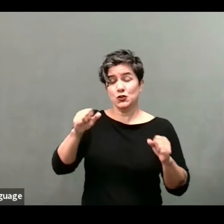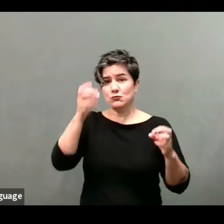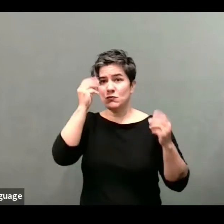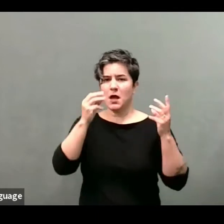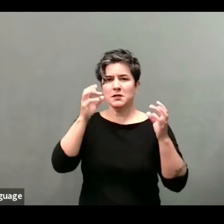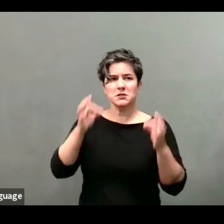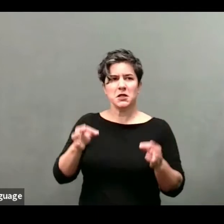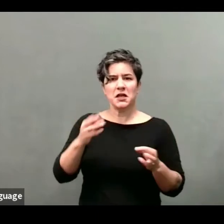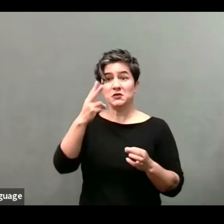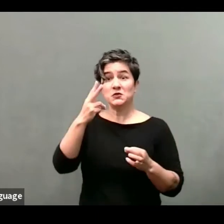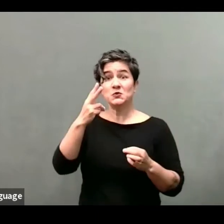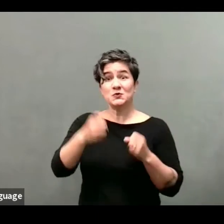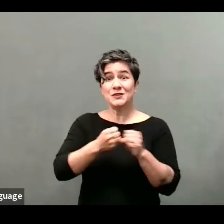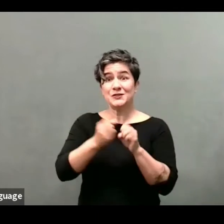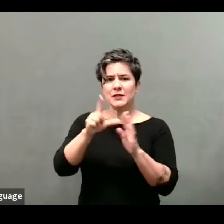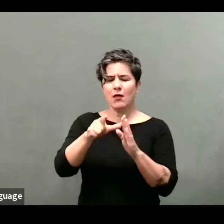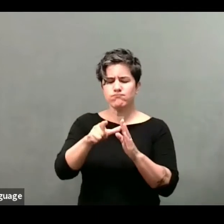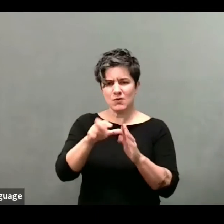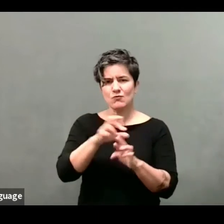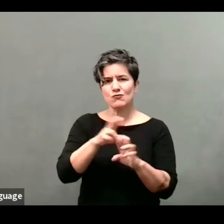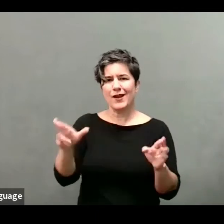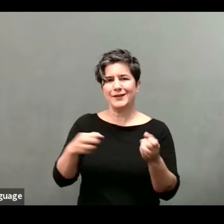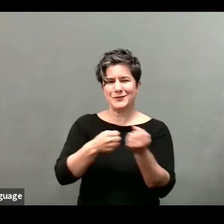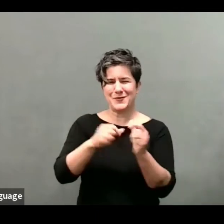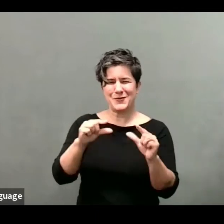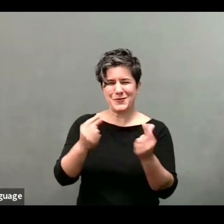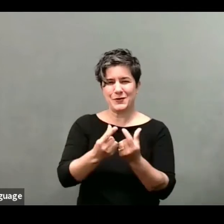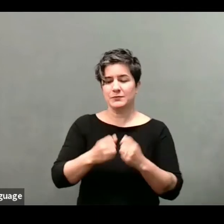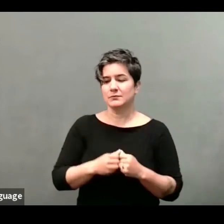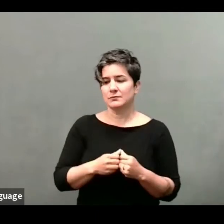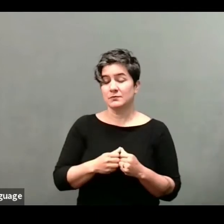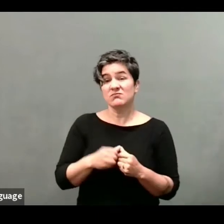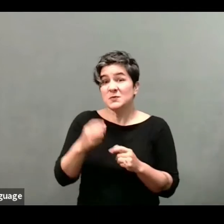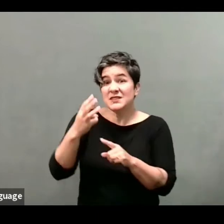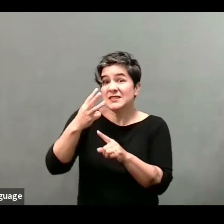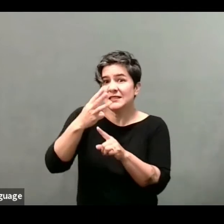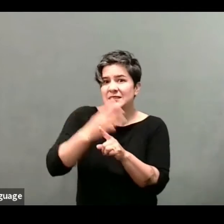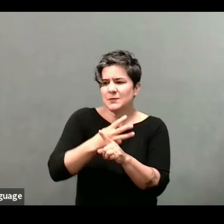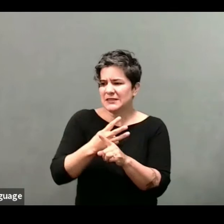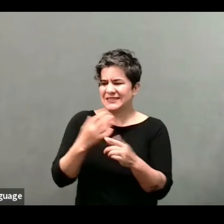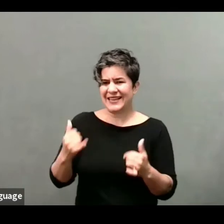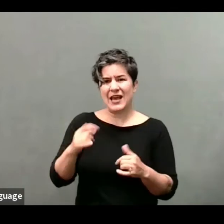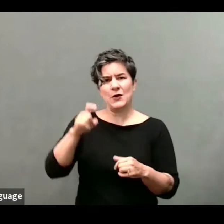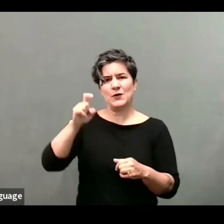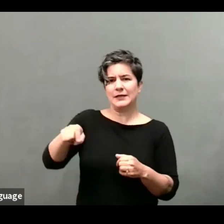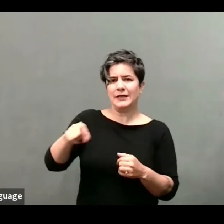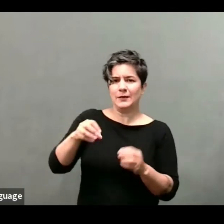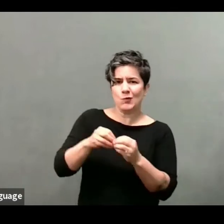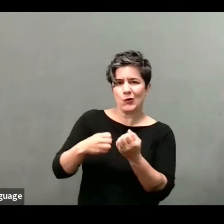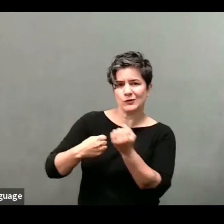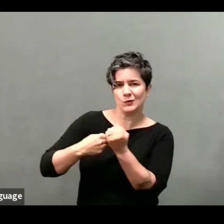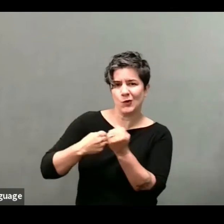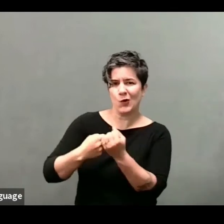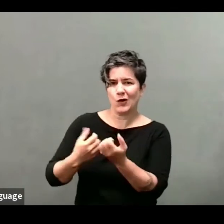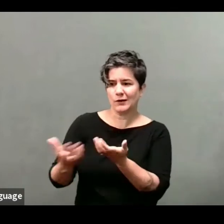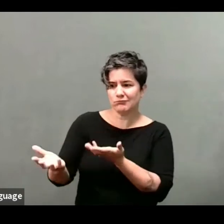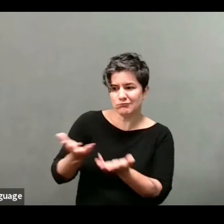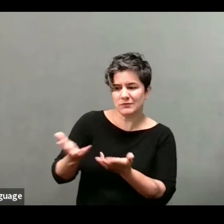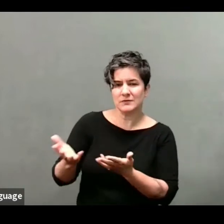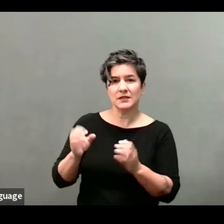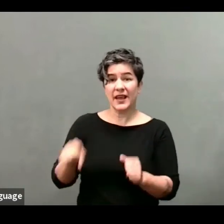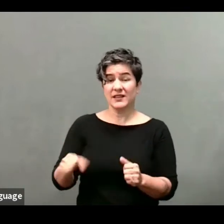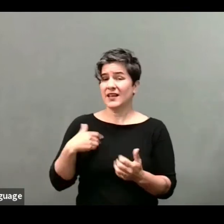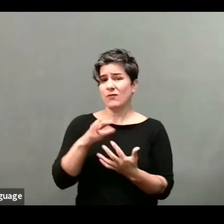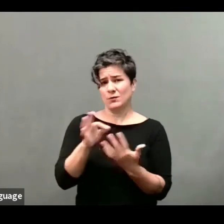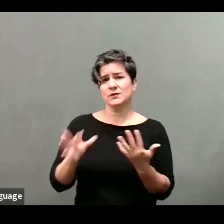to come to a support group. They could decide in 6 months that they want to talk with an advocate about case management. But those options are available to them,